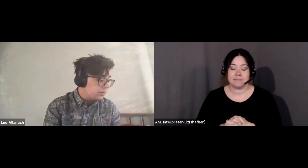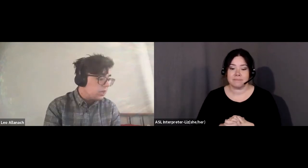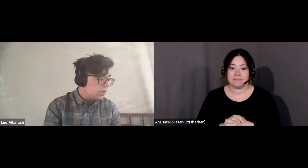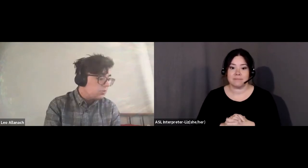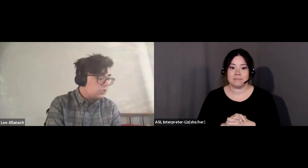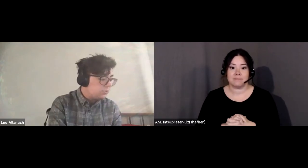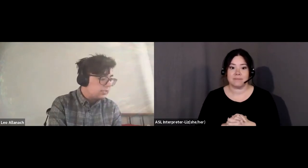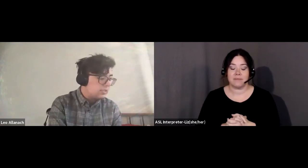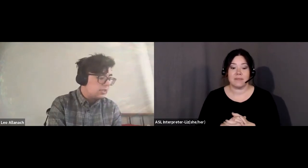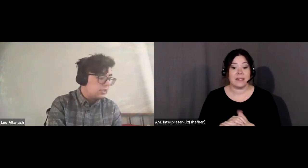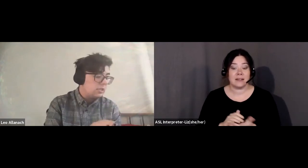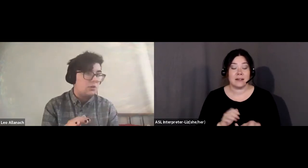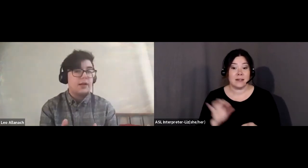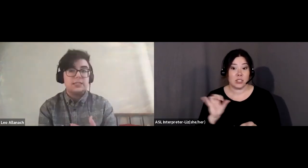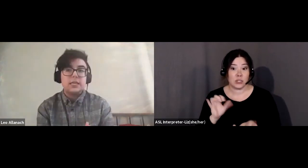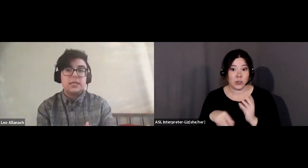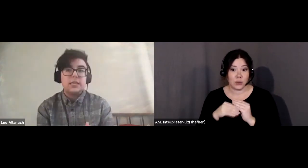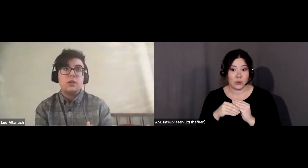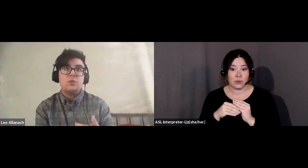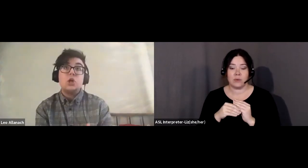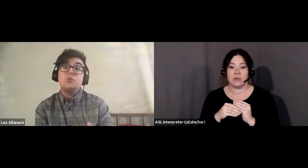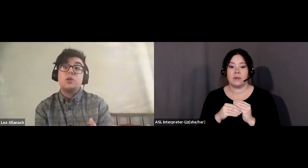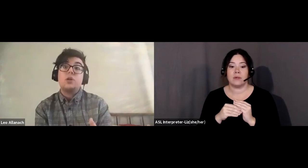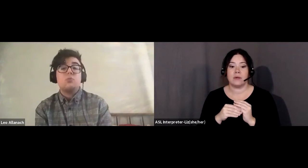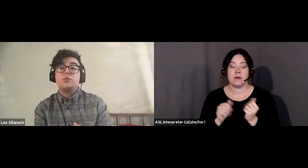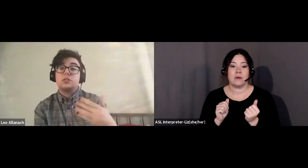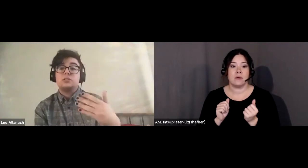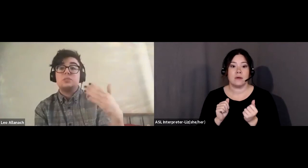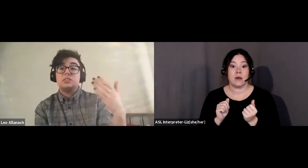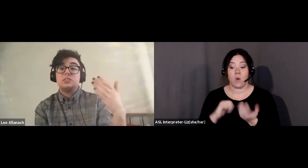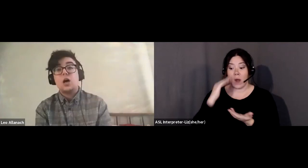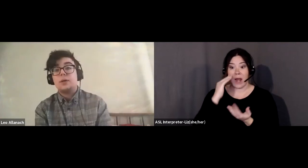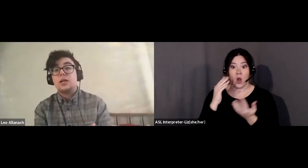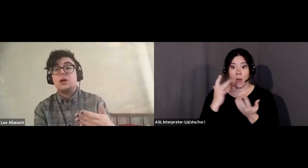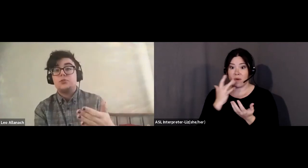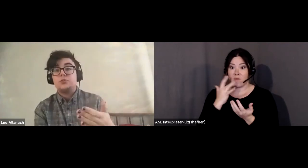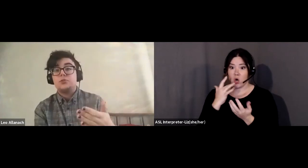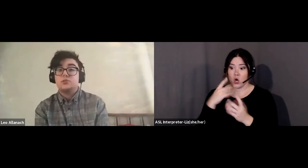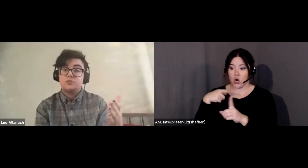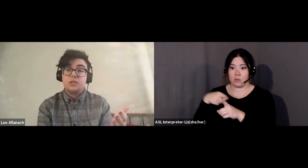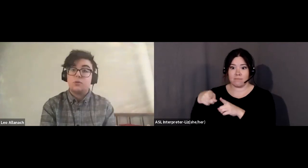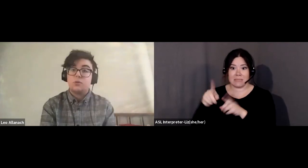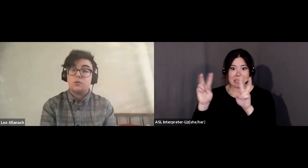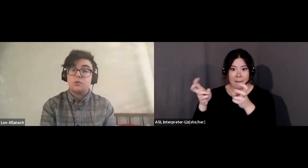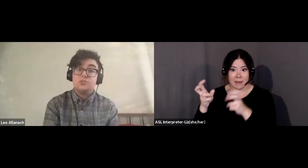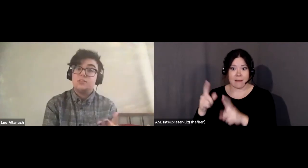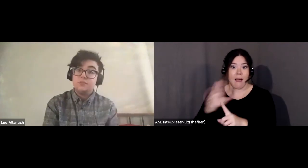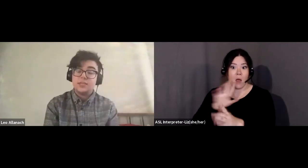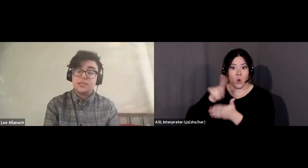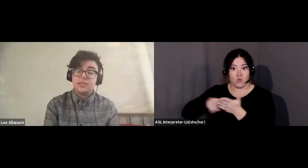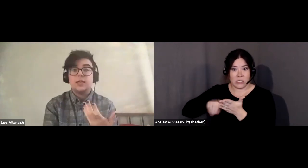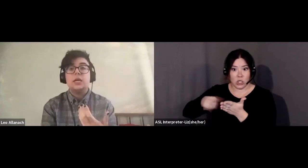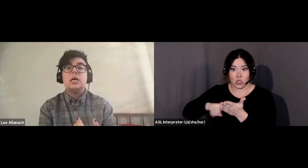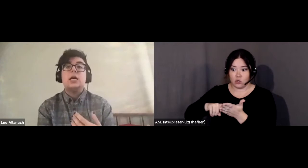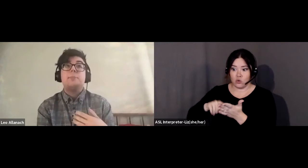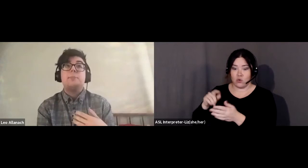So the other thing too is that, I said that when I know that I want to focus on a specific topic, I'll do research to find organizations that